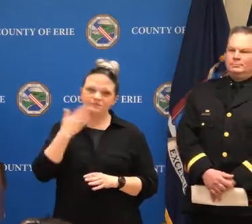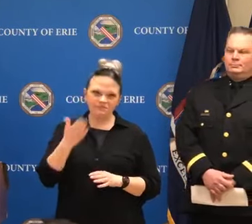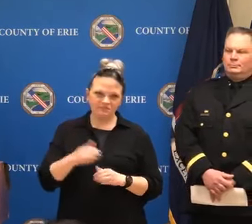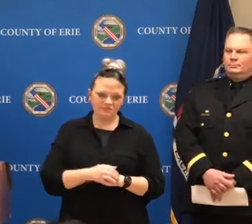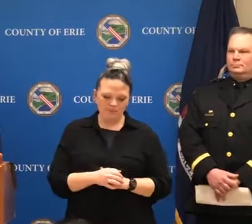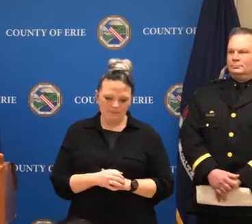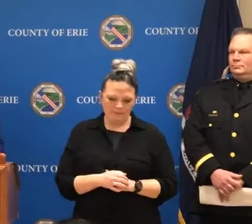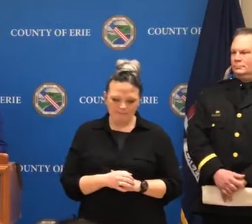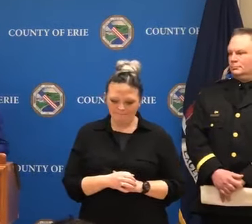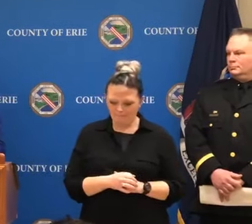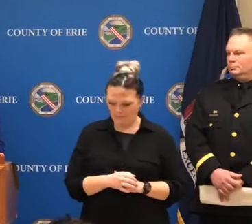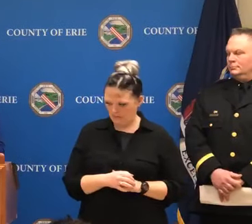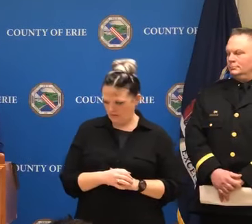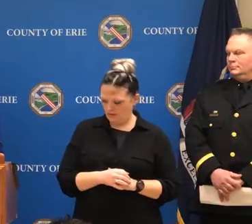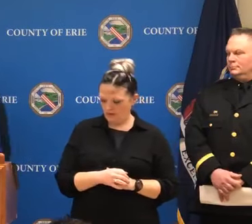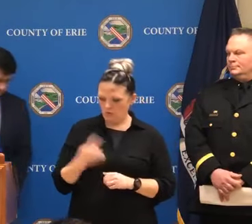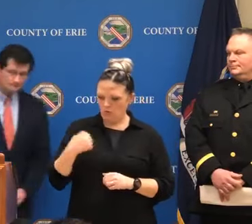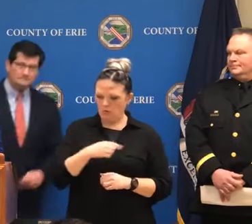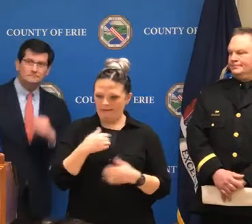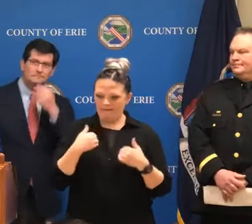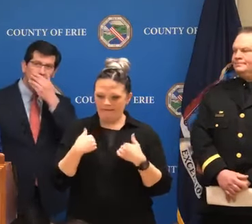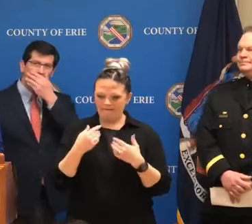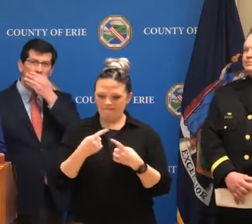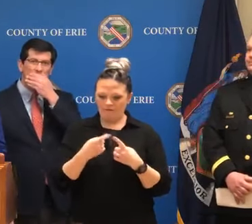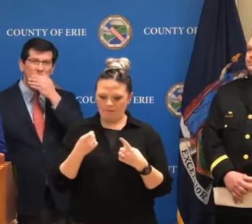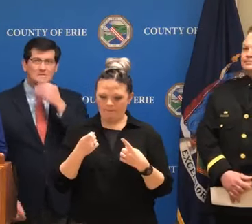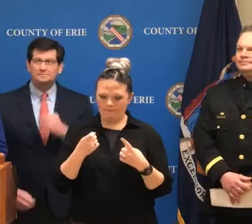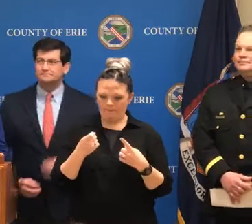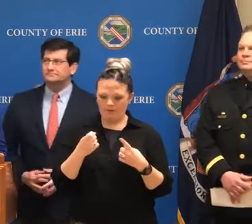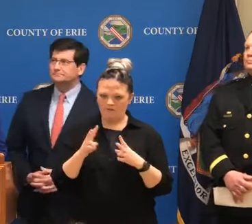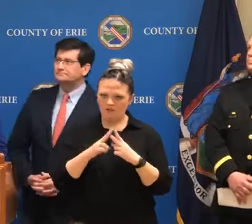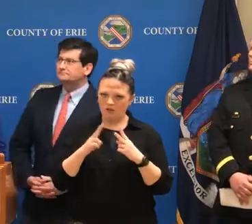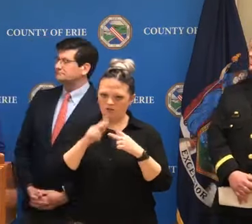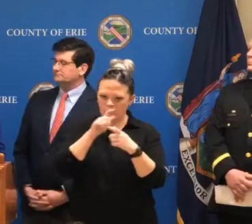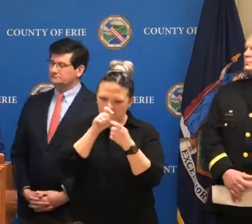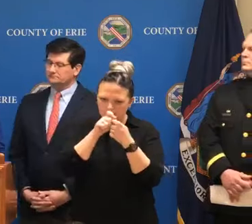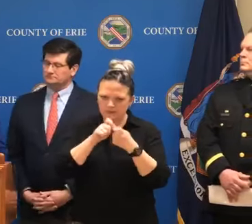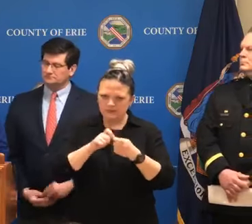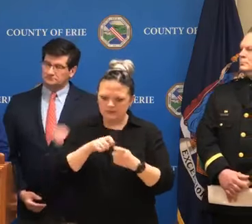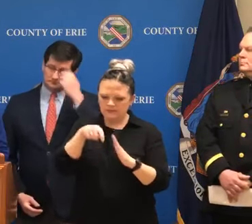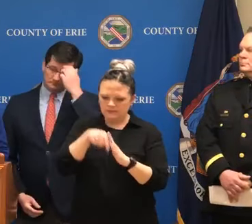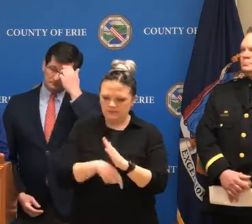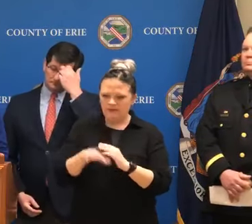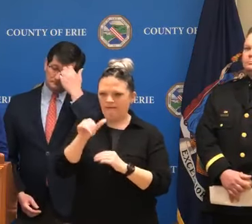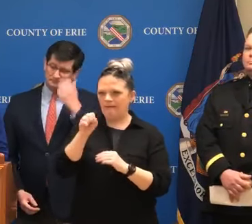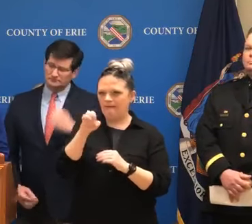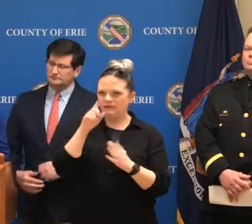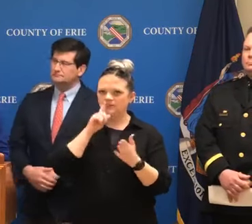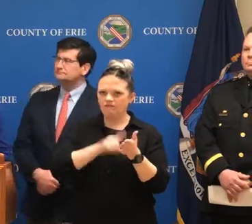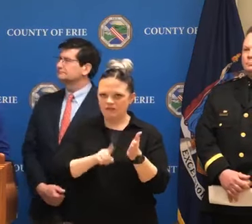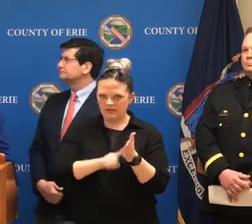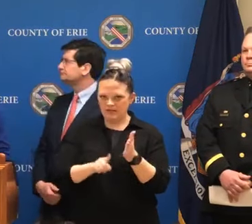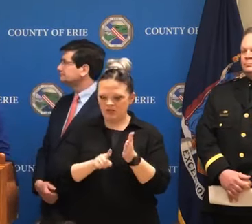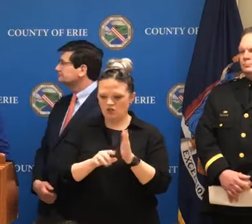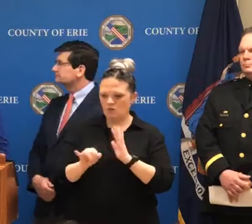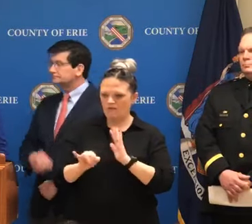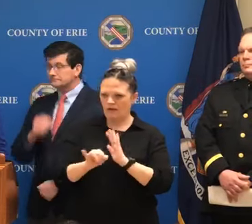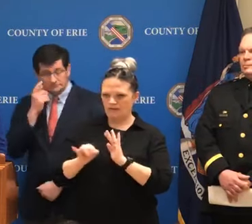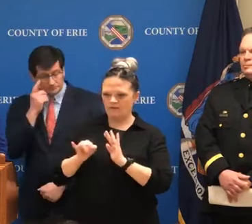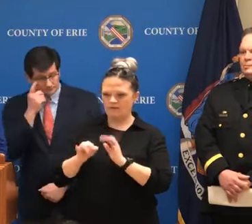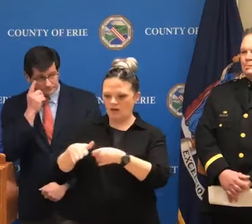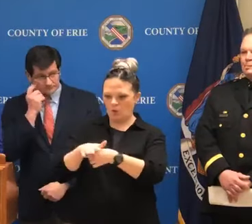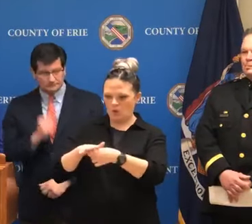So we have from our a very detailed case investigation identified